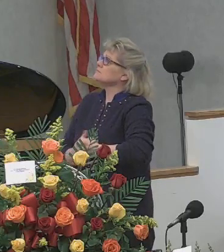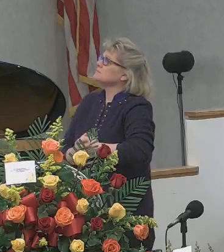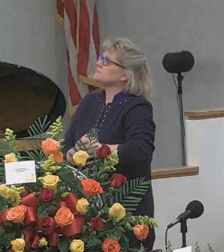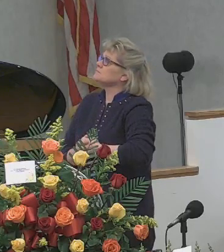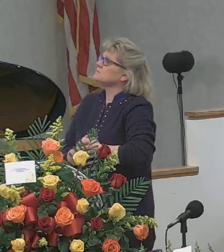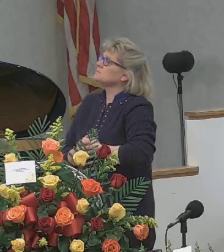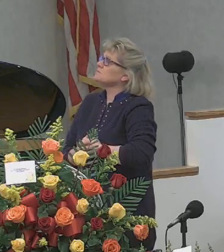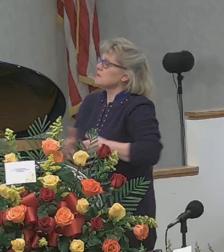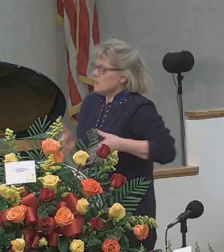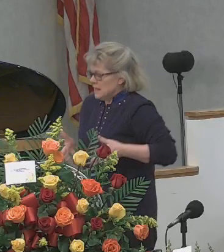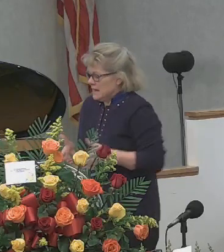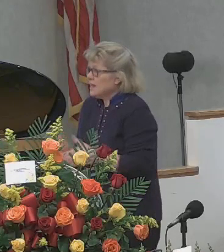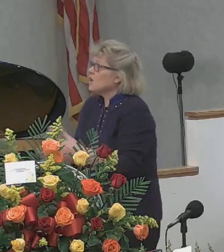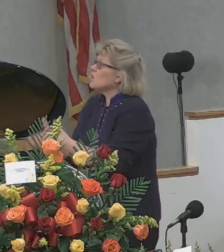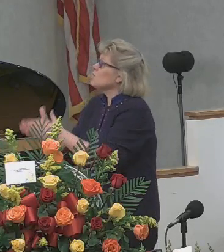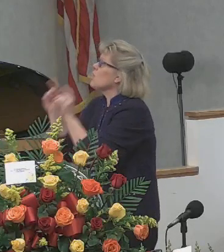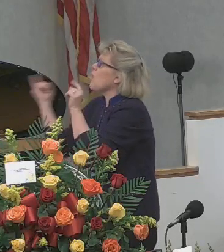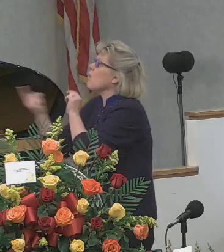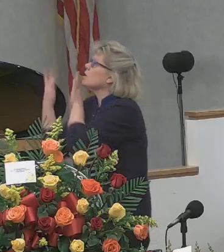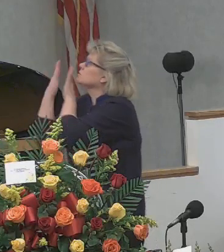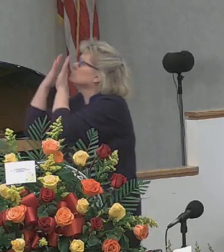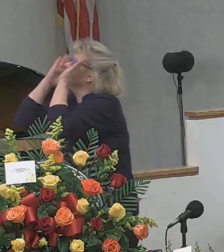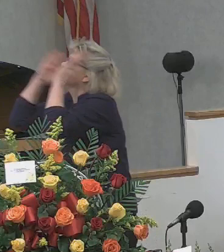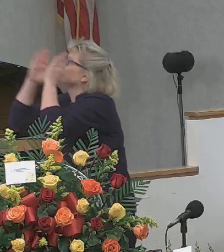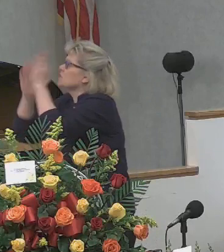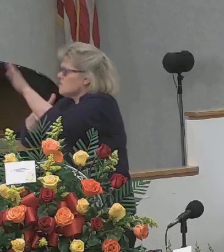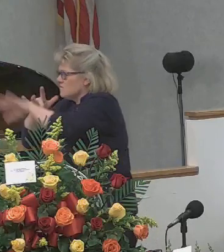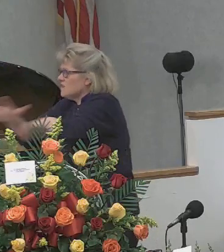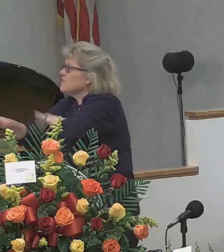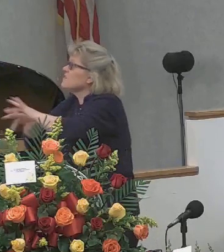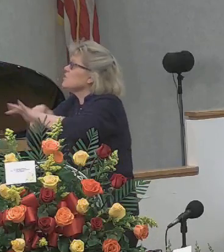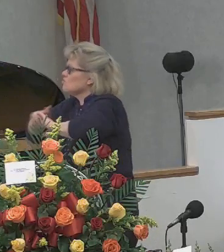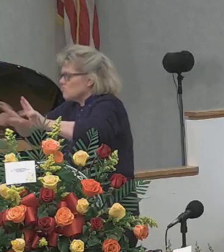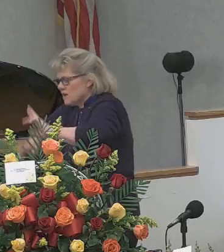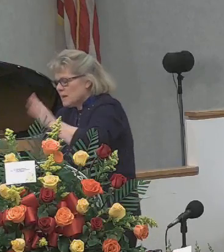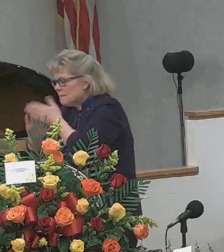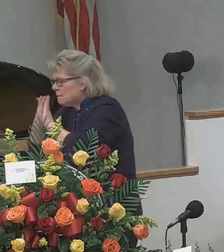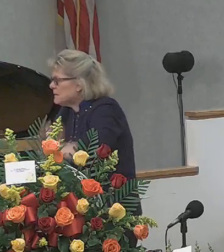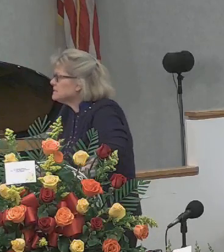From the narrow way he will not part, with feet prepared in the gospel of peace.